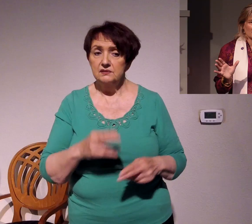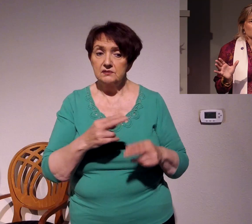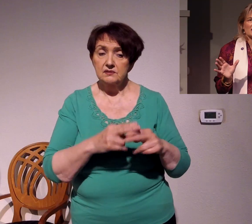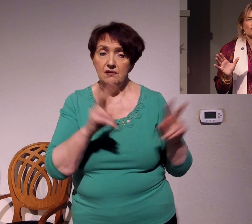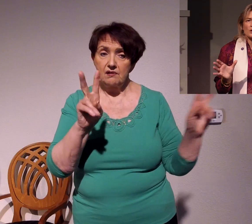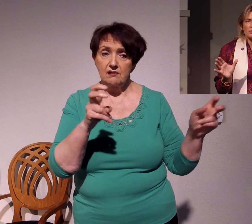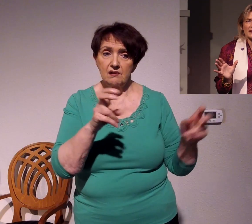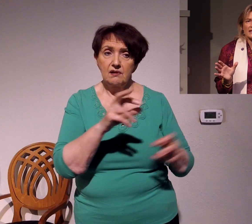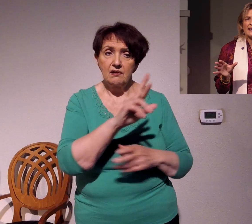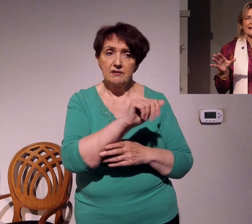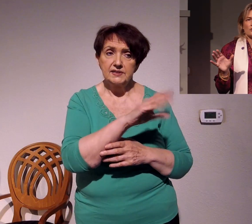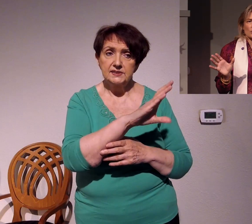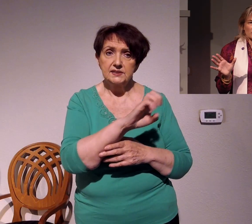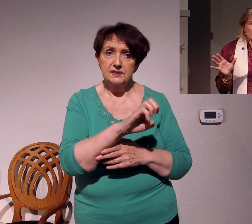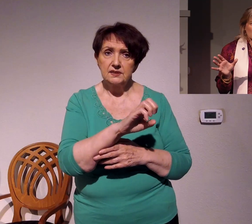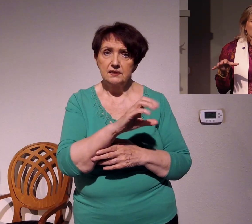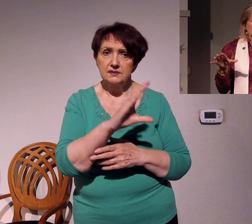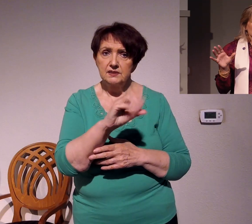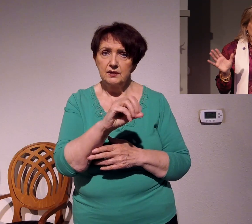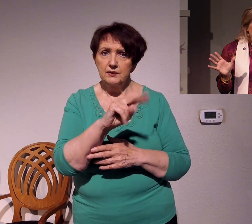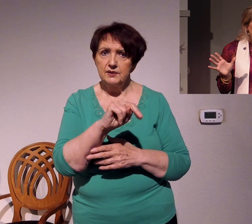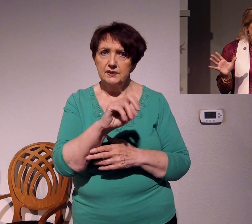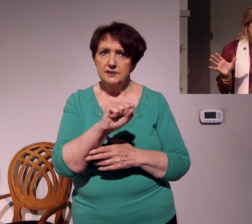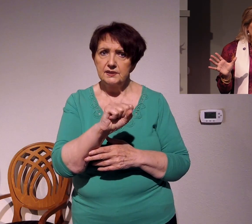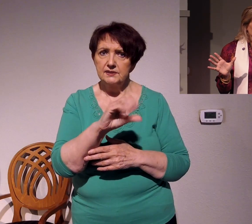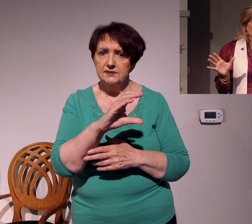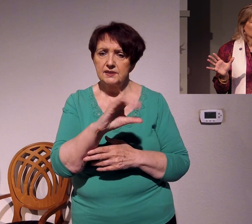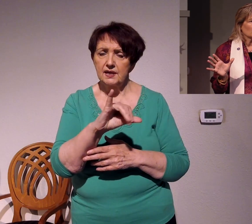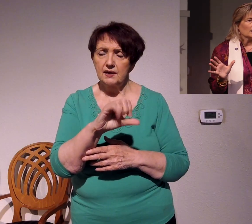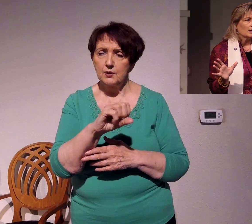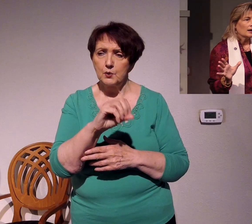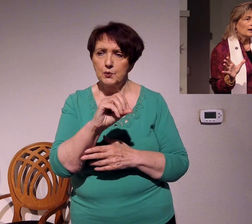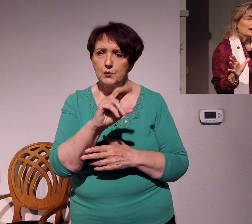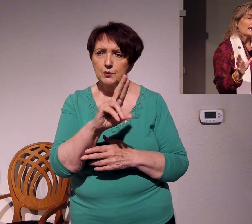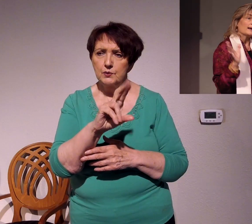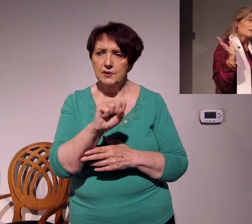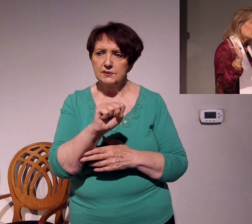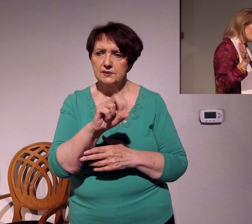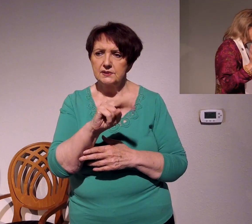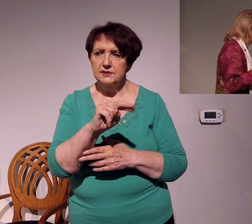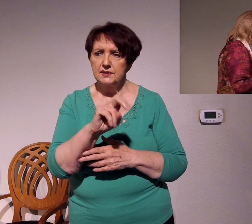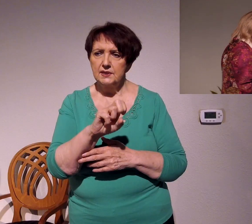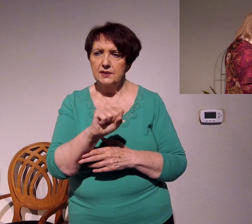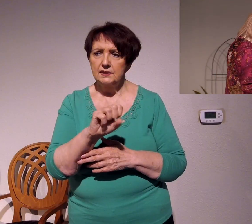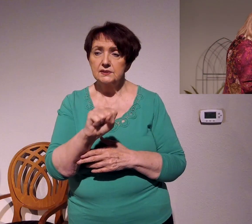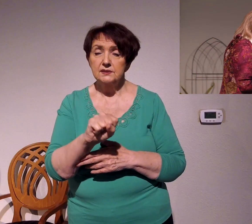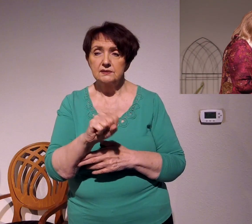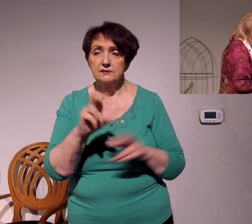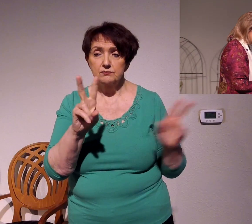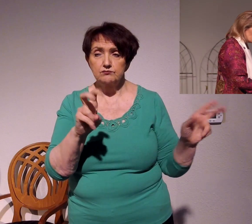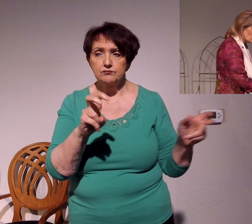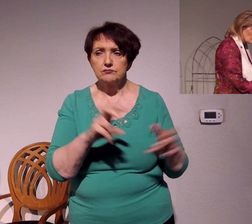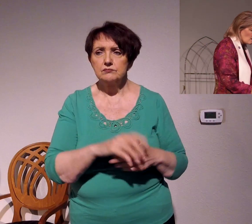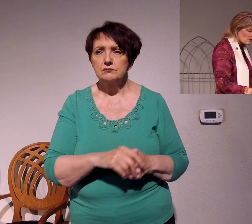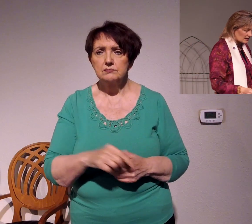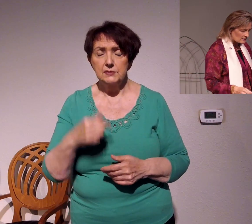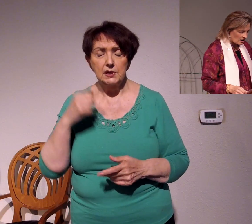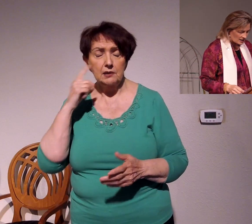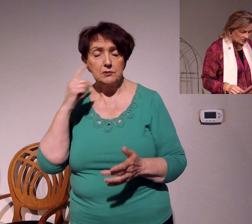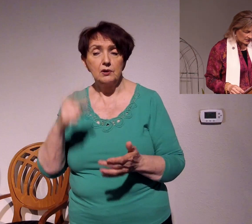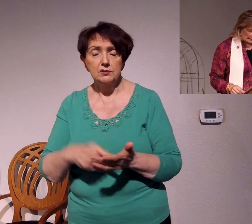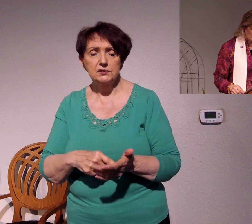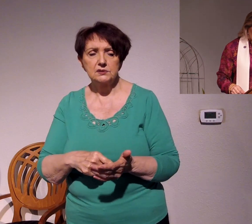consciousness. Been dripping and dripping and dripping. And I became aware of it. And I'm like, oh